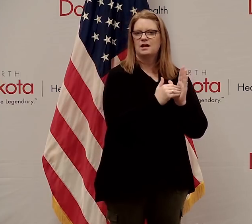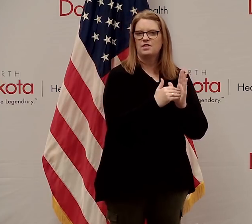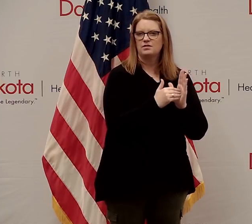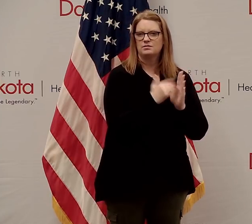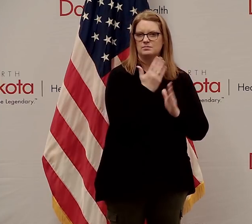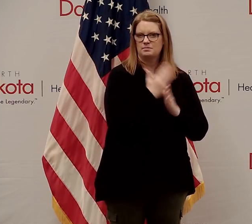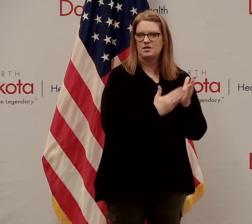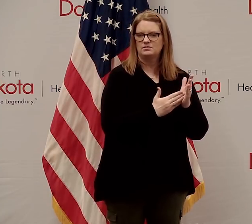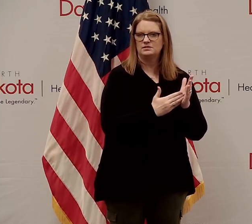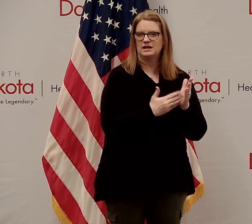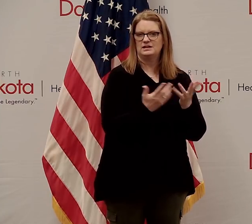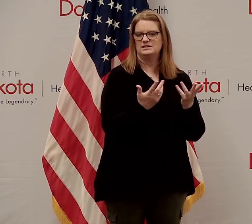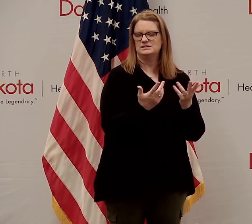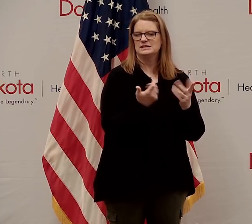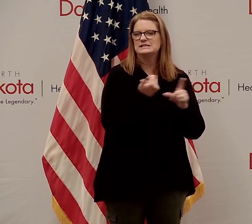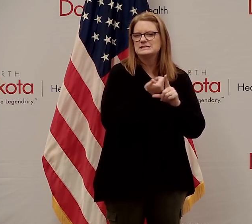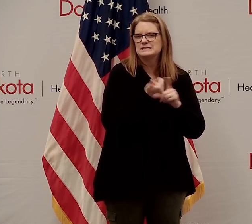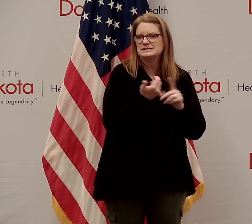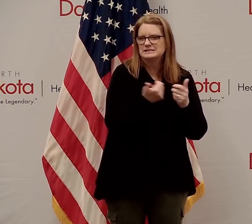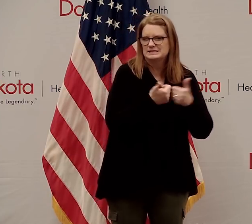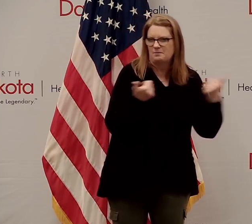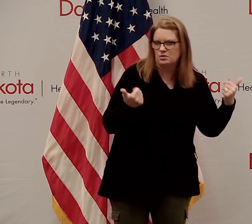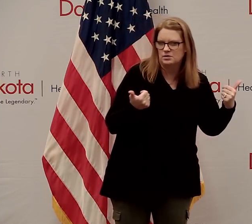from the back-end database,